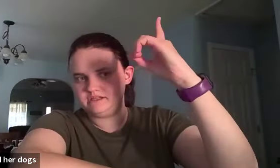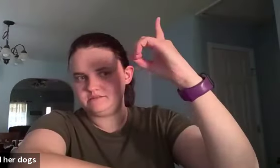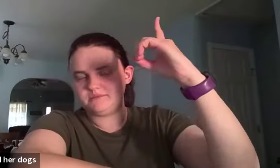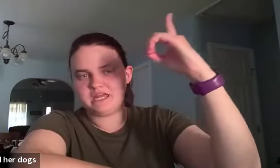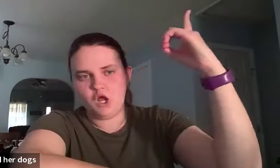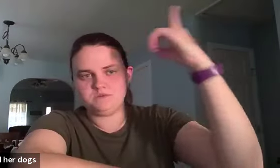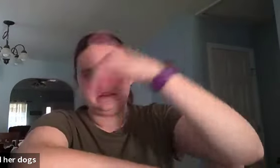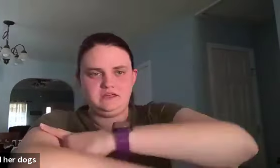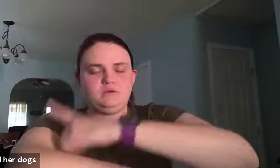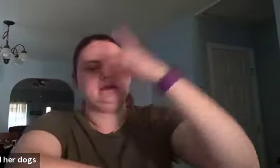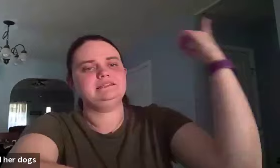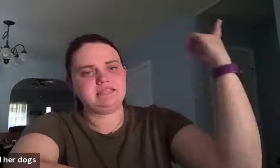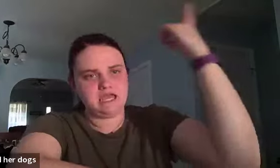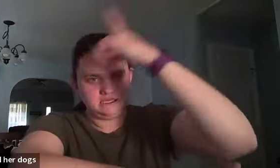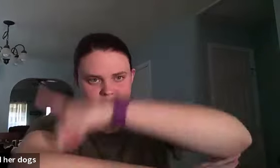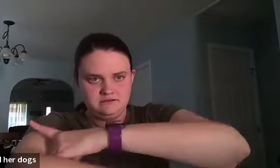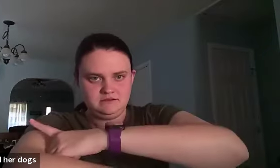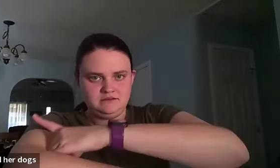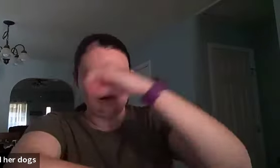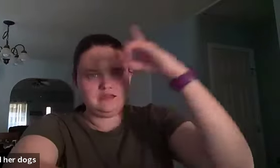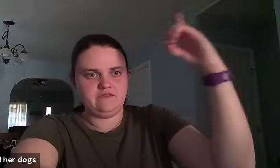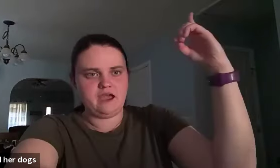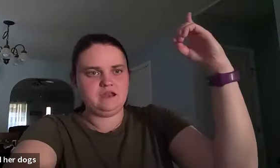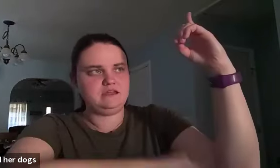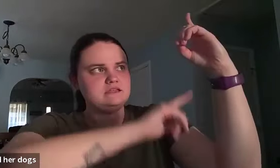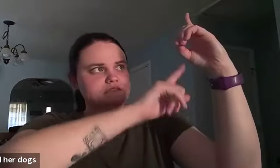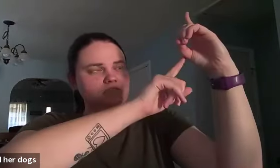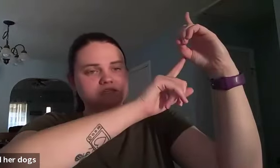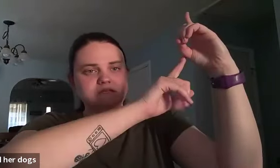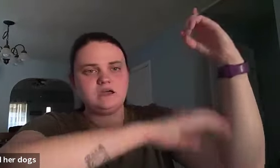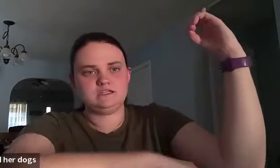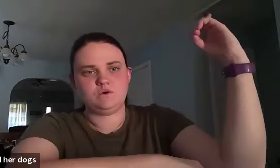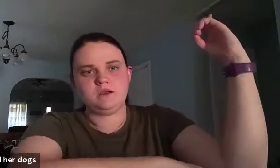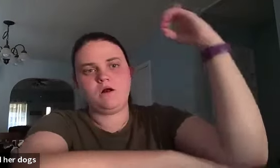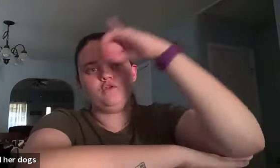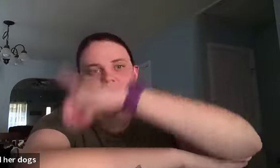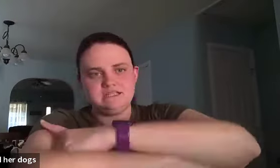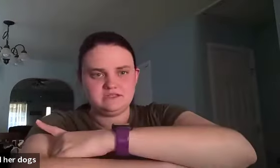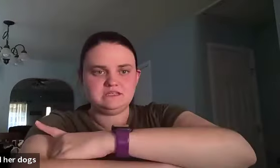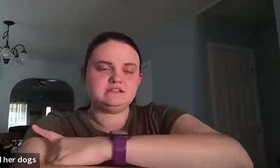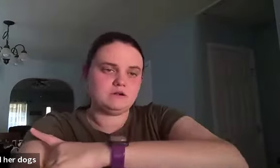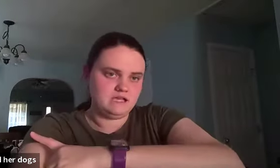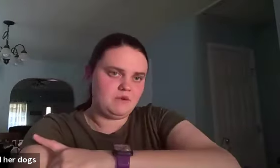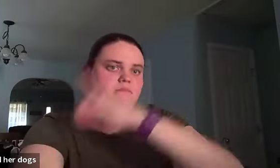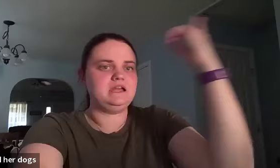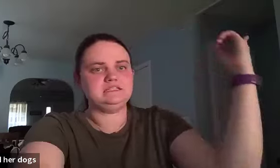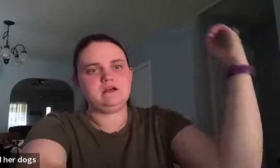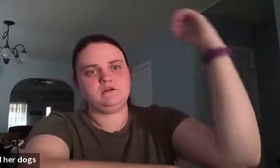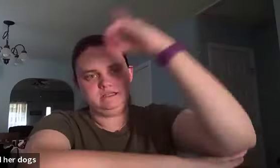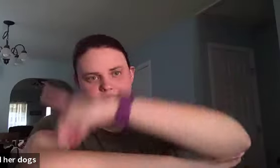but sometimes that helps like think, okay, day. And that is like the sun is going all the way down. The sun has already came up. It is now going down.